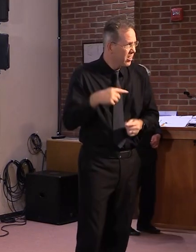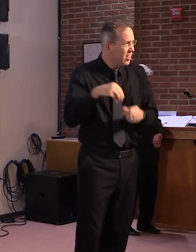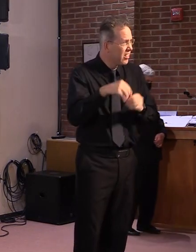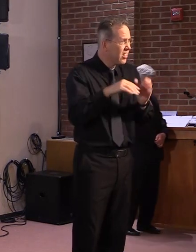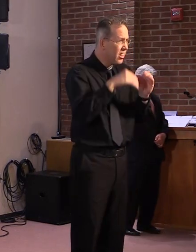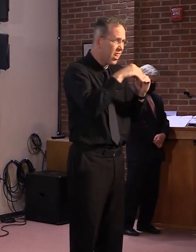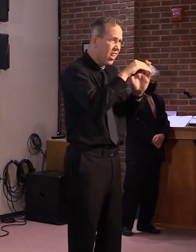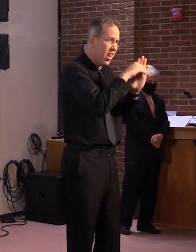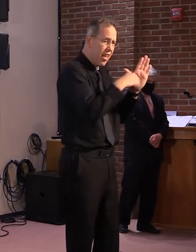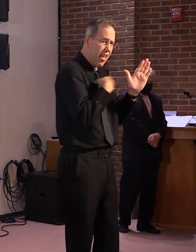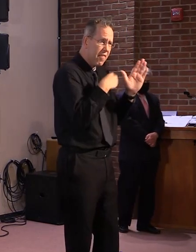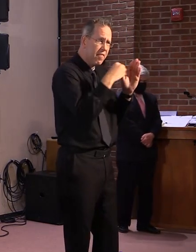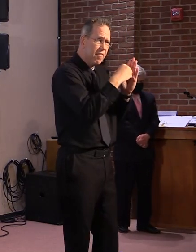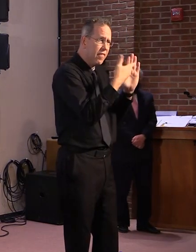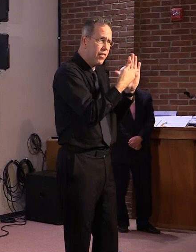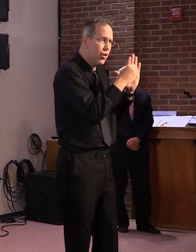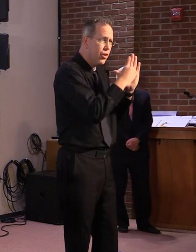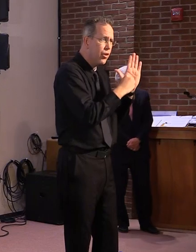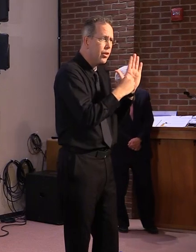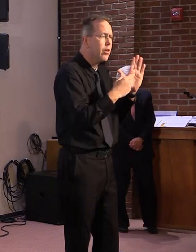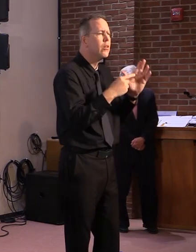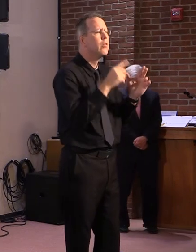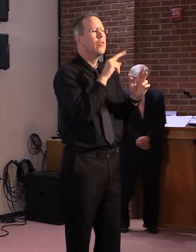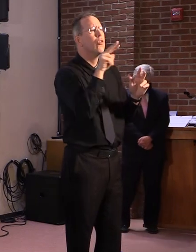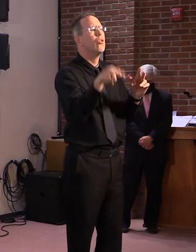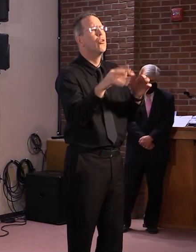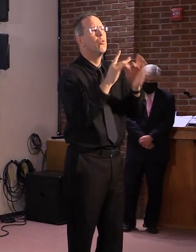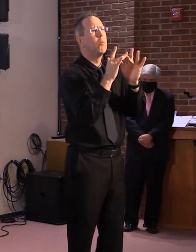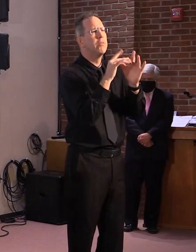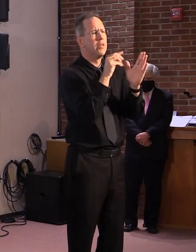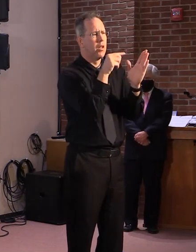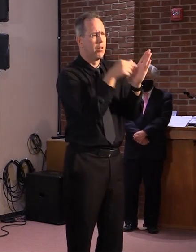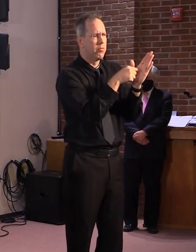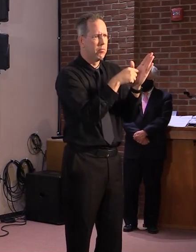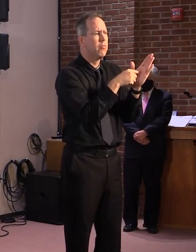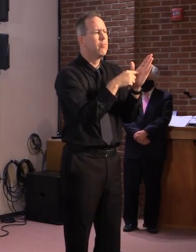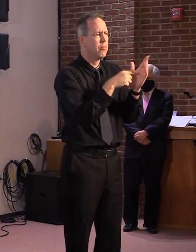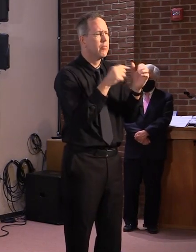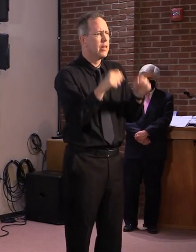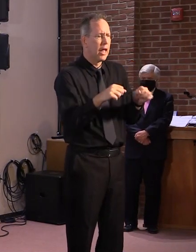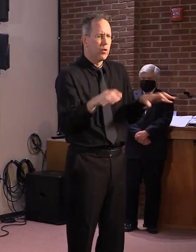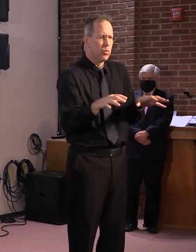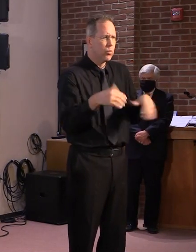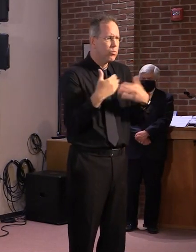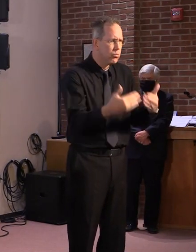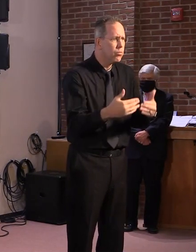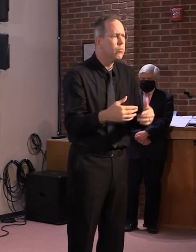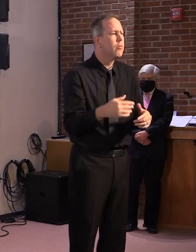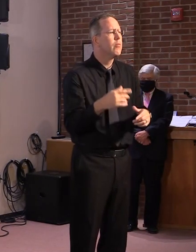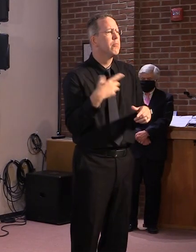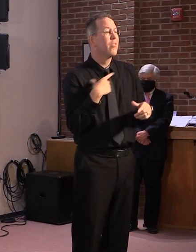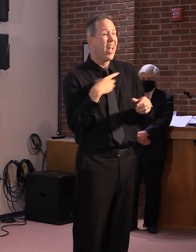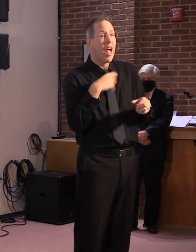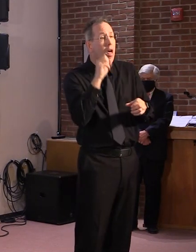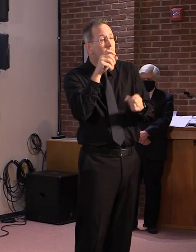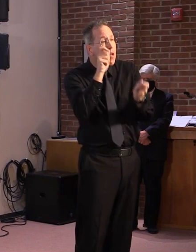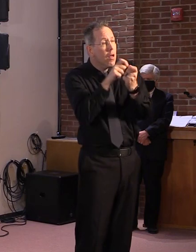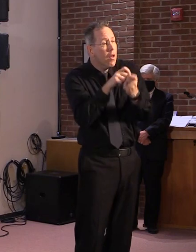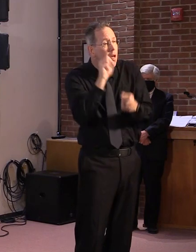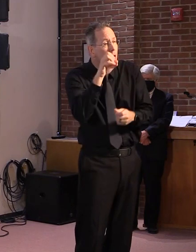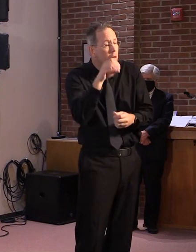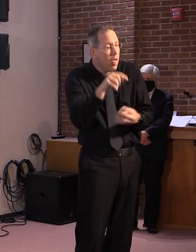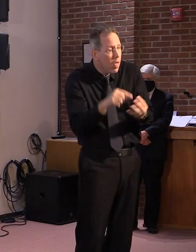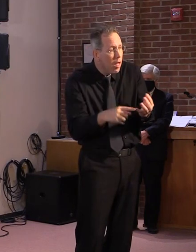of classes that, fitness classes that can take place. Okay. So my apologies on this. There's a lot of information out